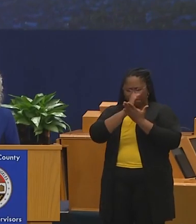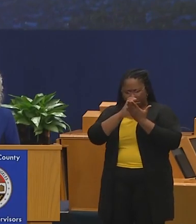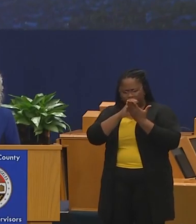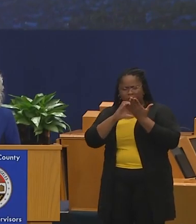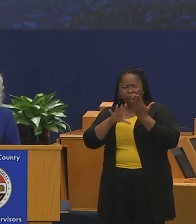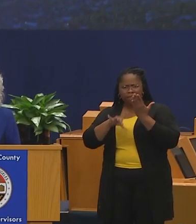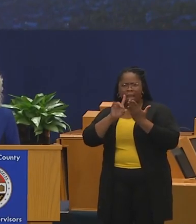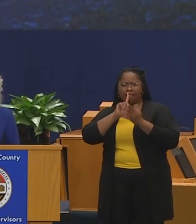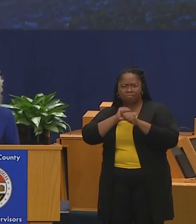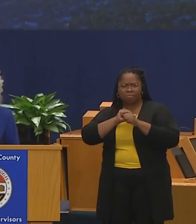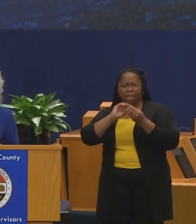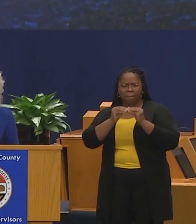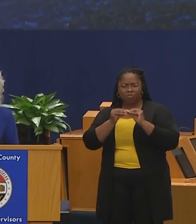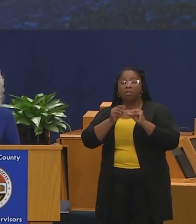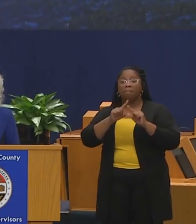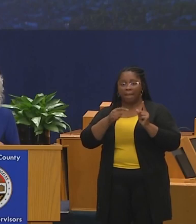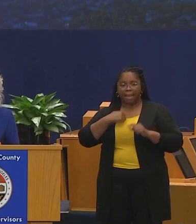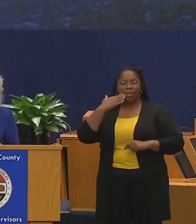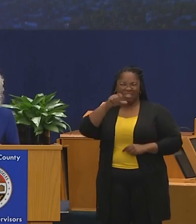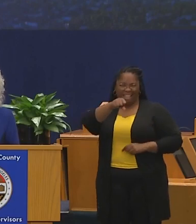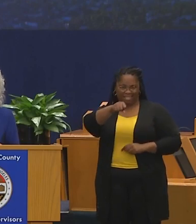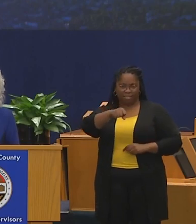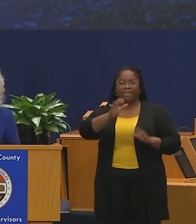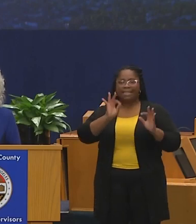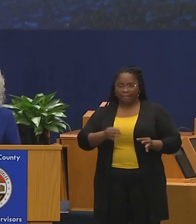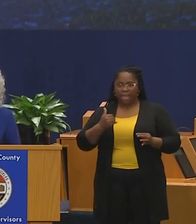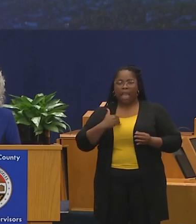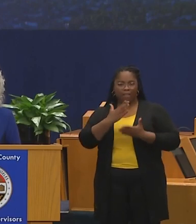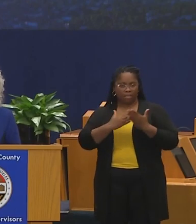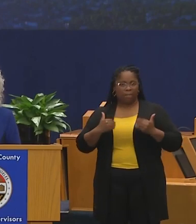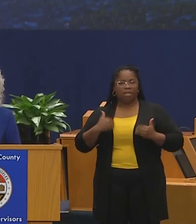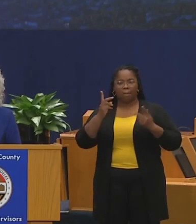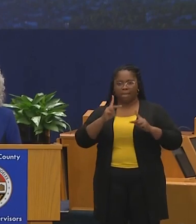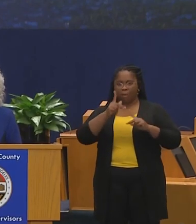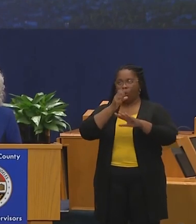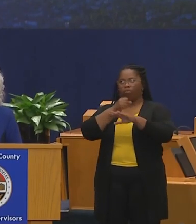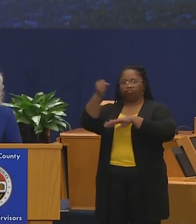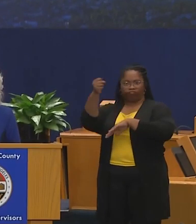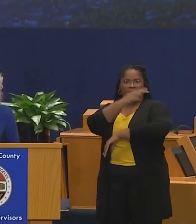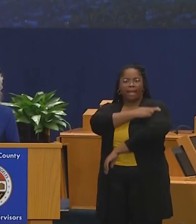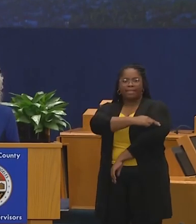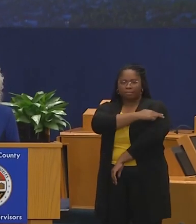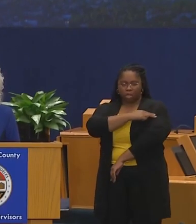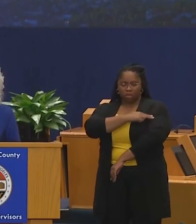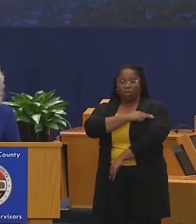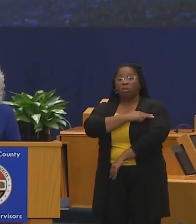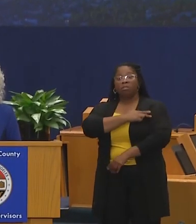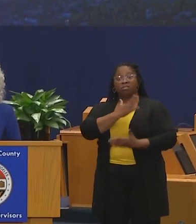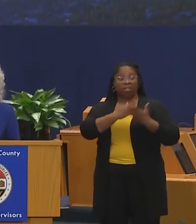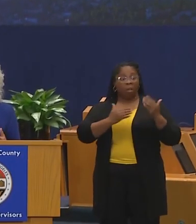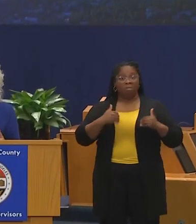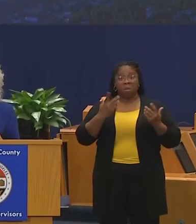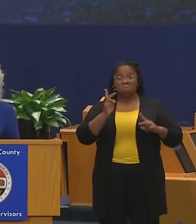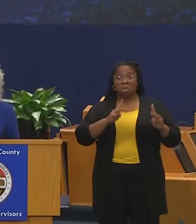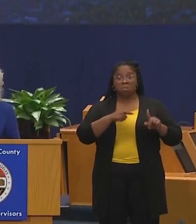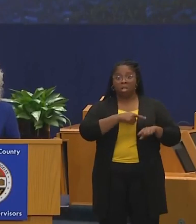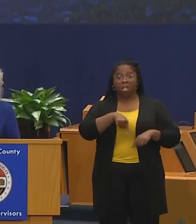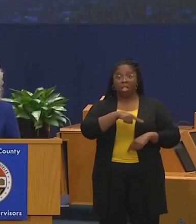numbers. What I do know is, yes, we do definitely have young people who have been hospitalized. And actually, we've had some young people who have been